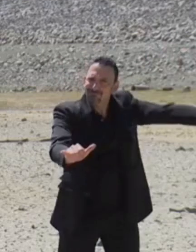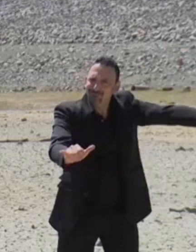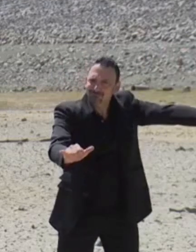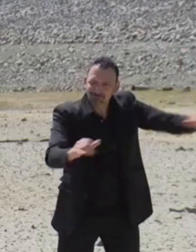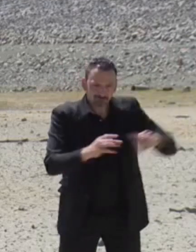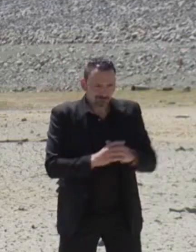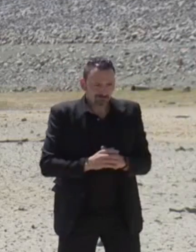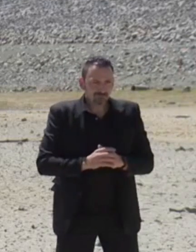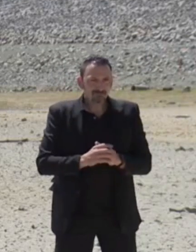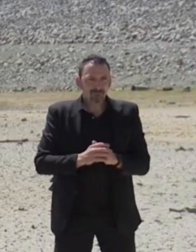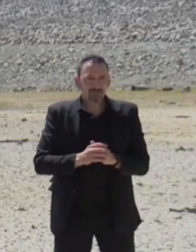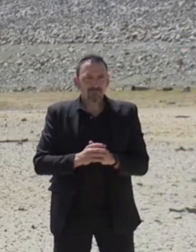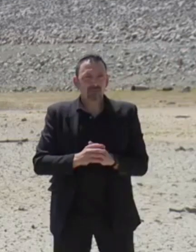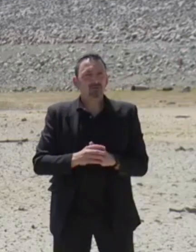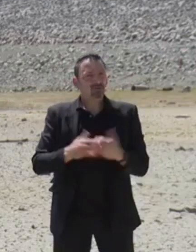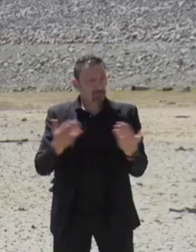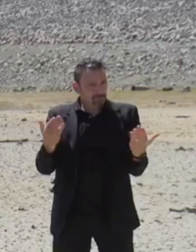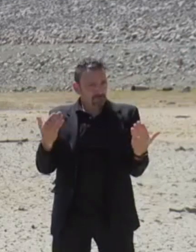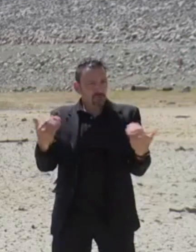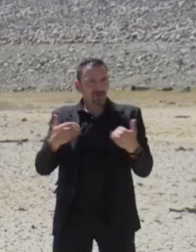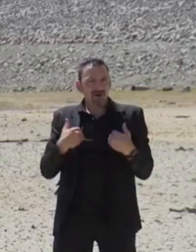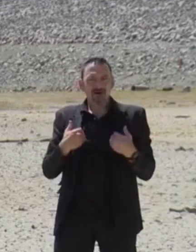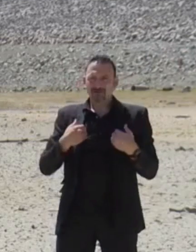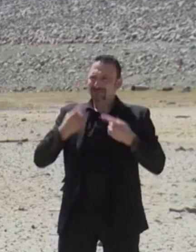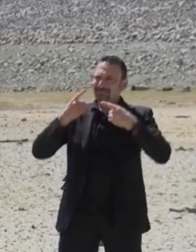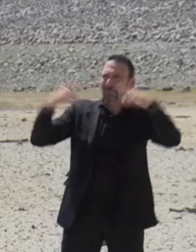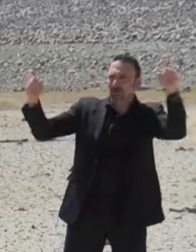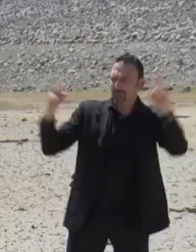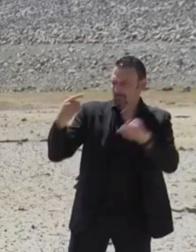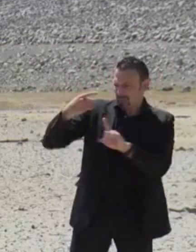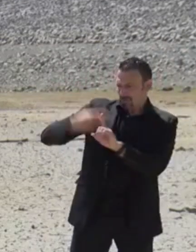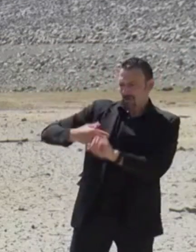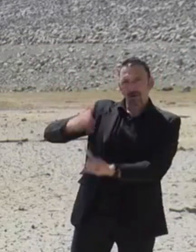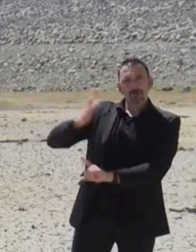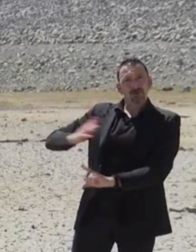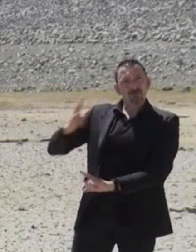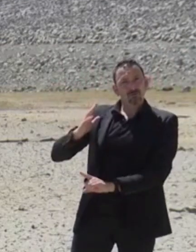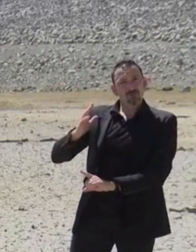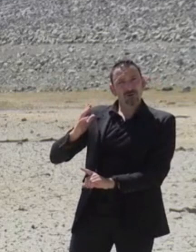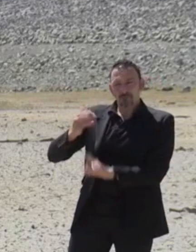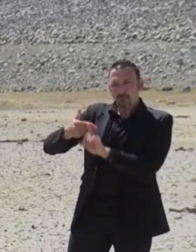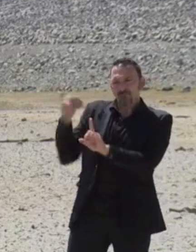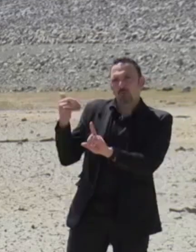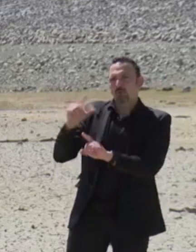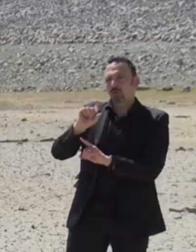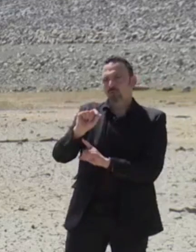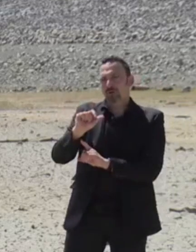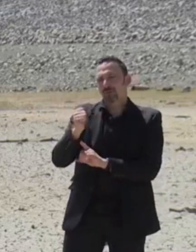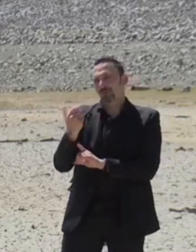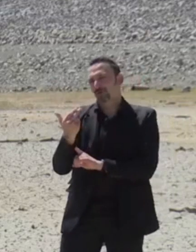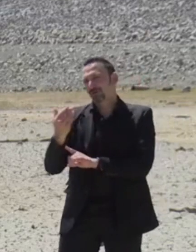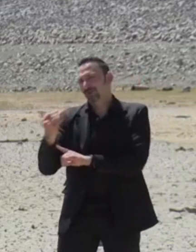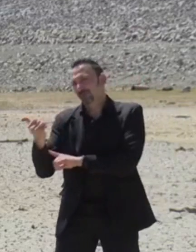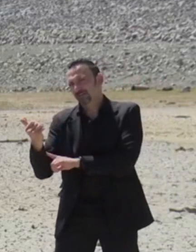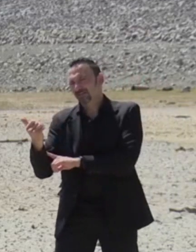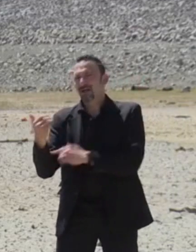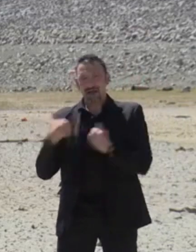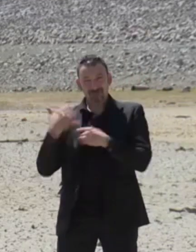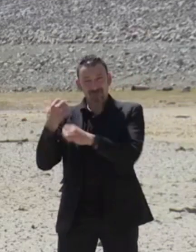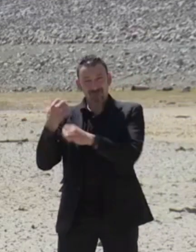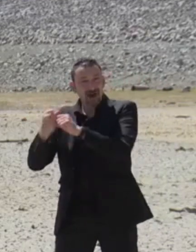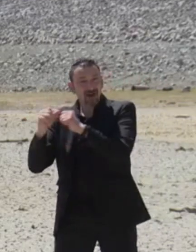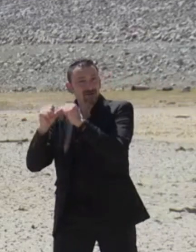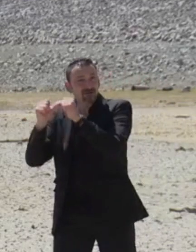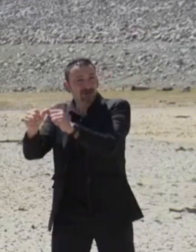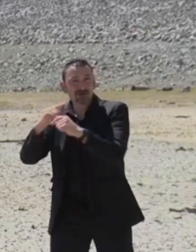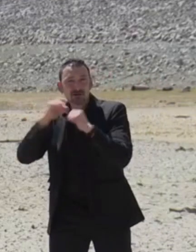a declaration here today of preparedness about a month earlier than Governor Brown did during that 5-year drought at a